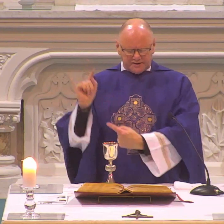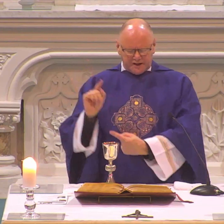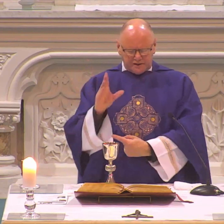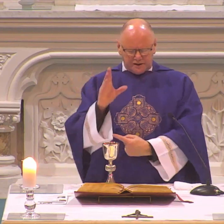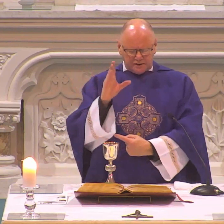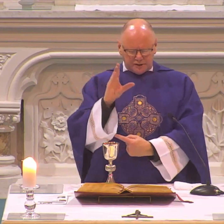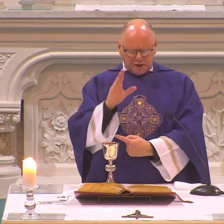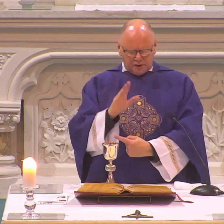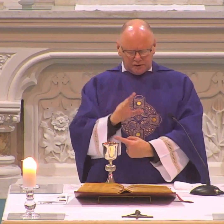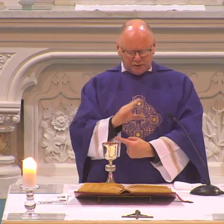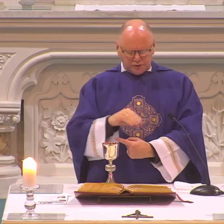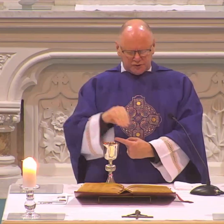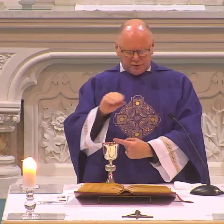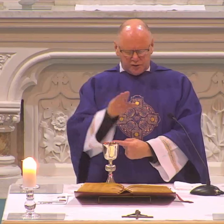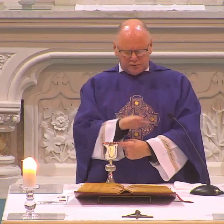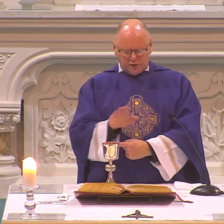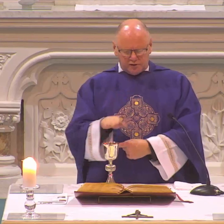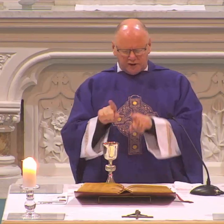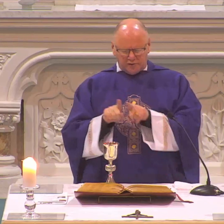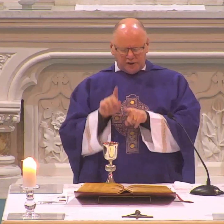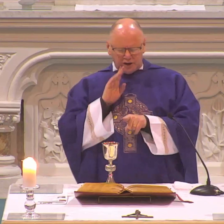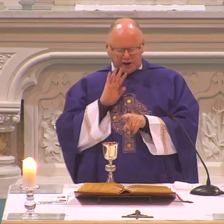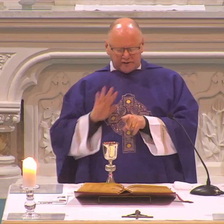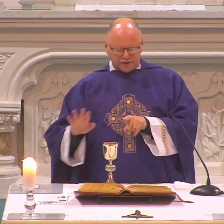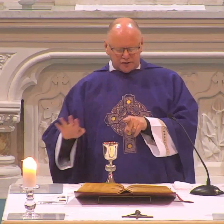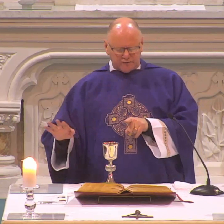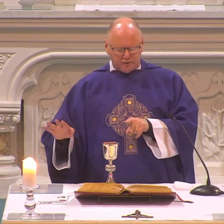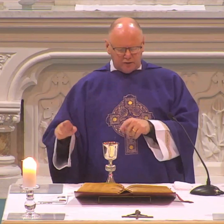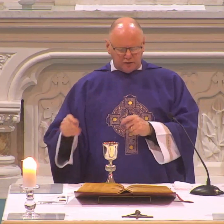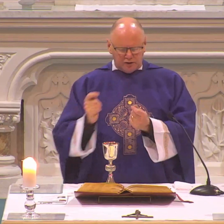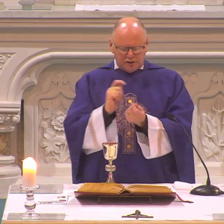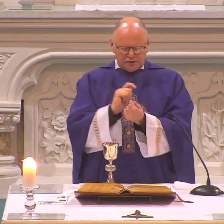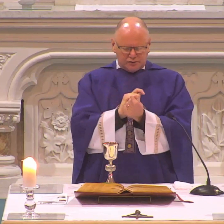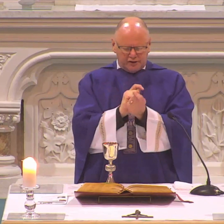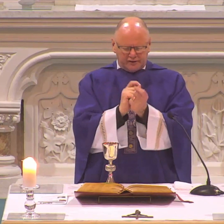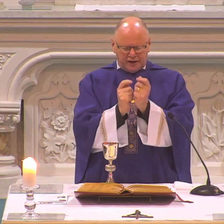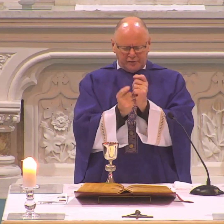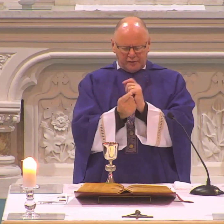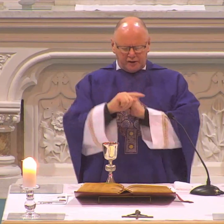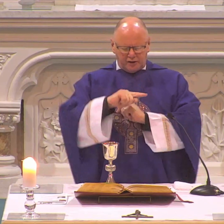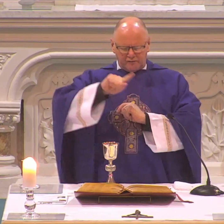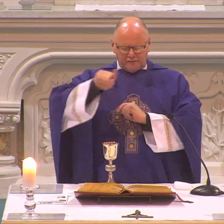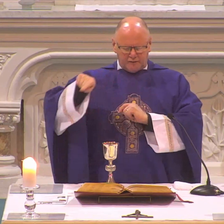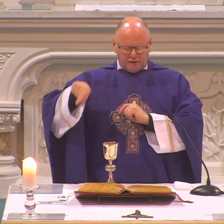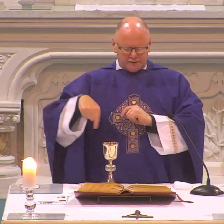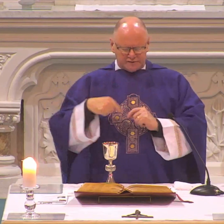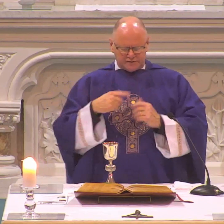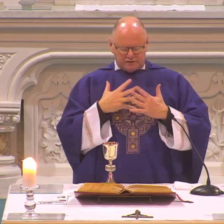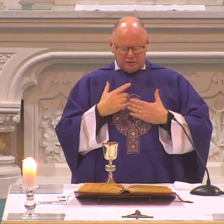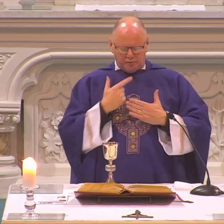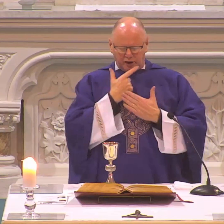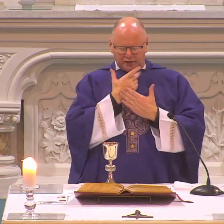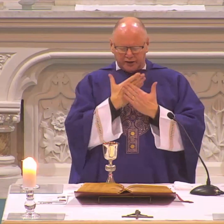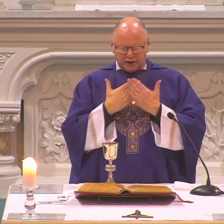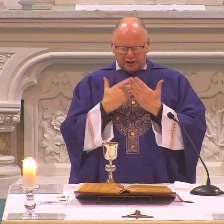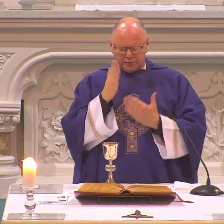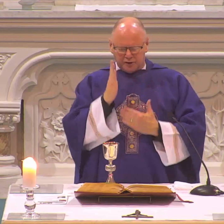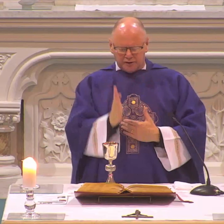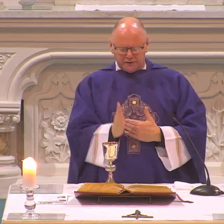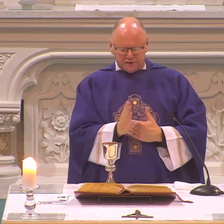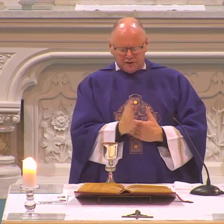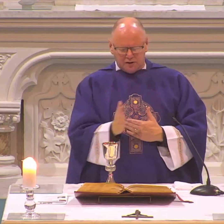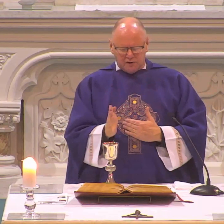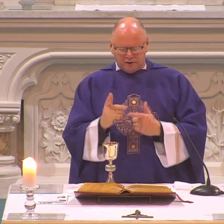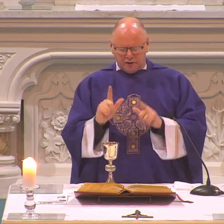by sending down your Spirit upon them like the dewfall, so that they may become for us the body and